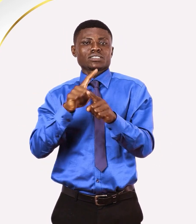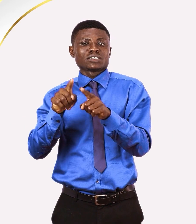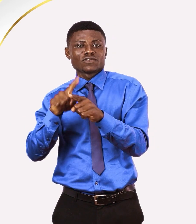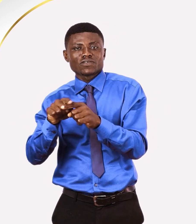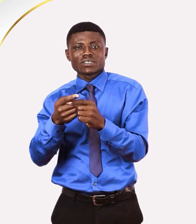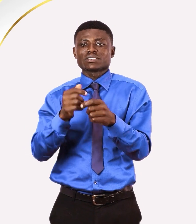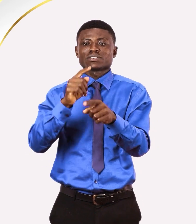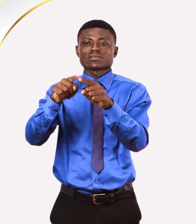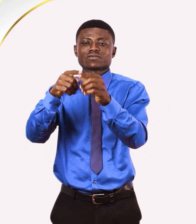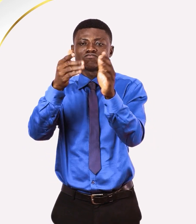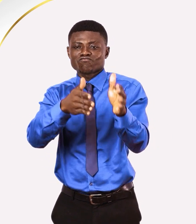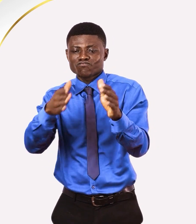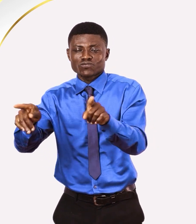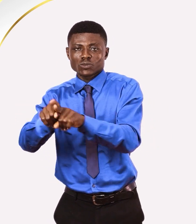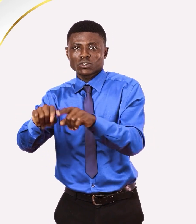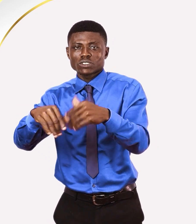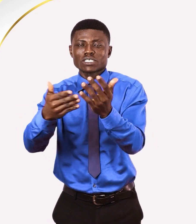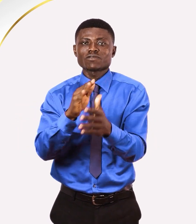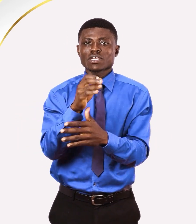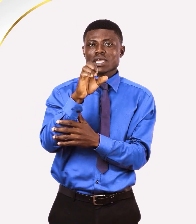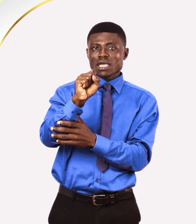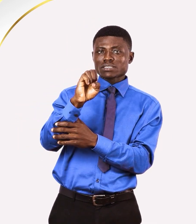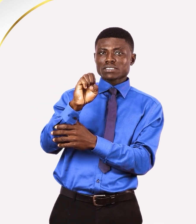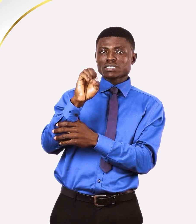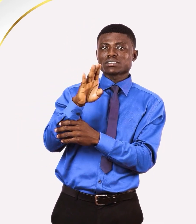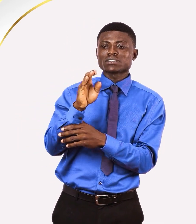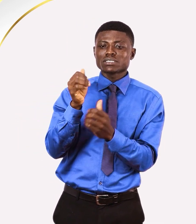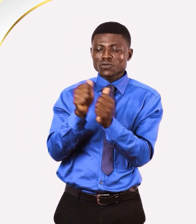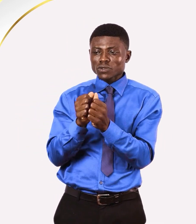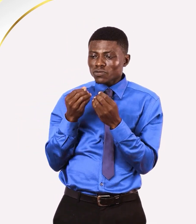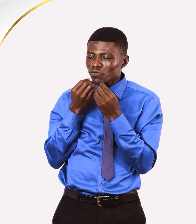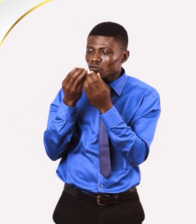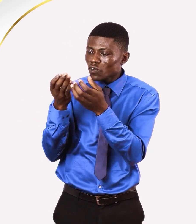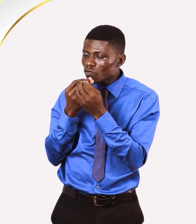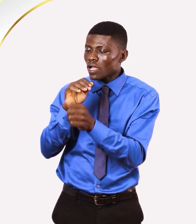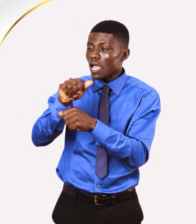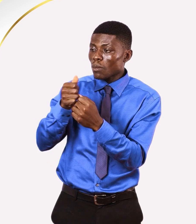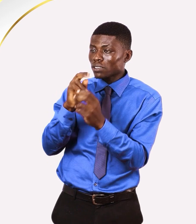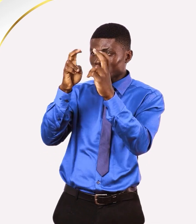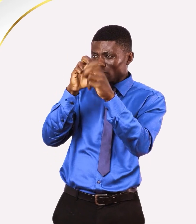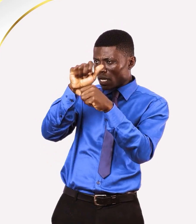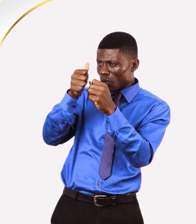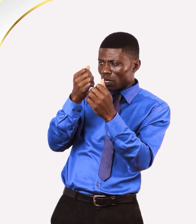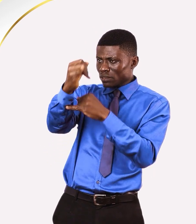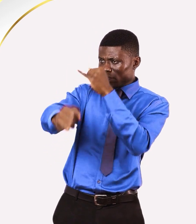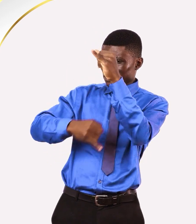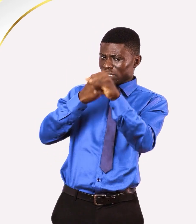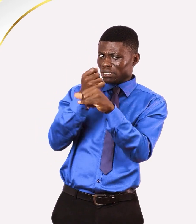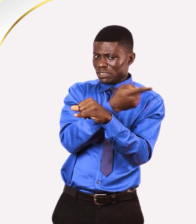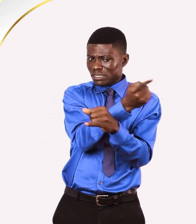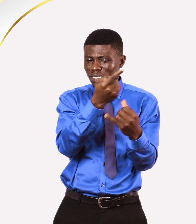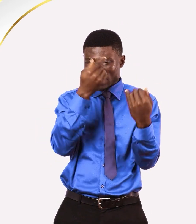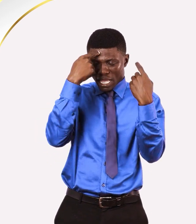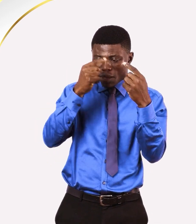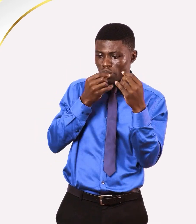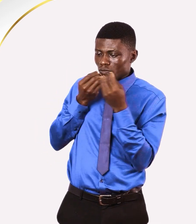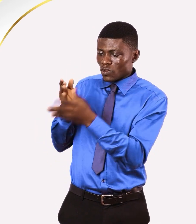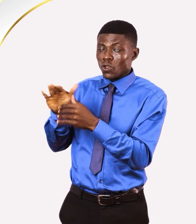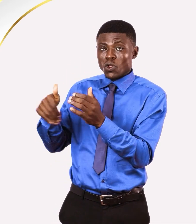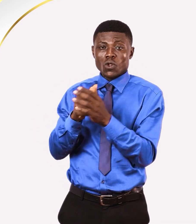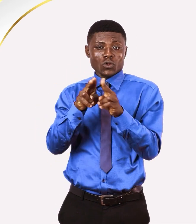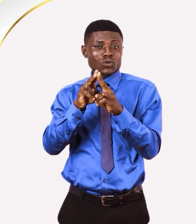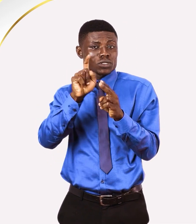multilateral agencies and provides the SEC with information on issues within the international market. The